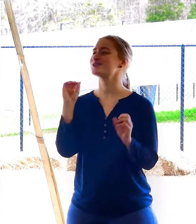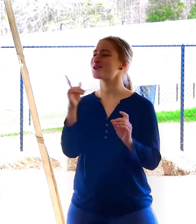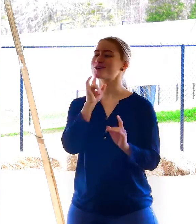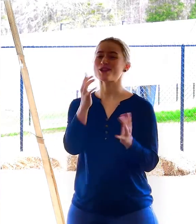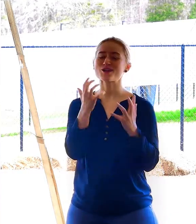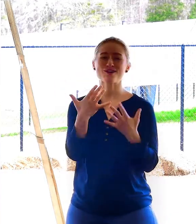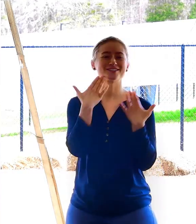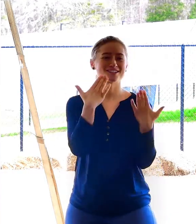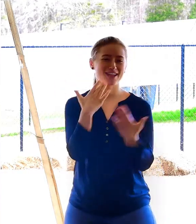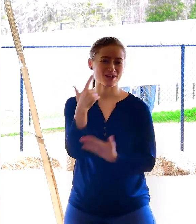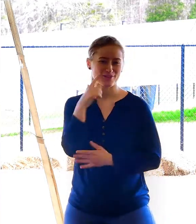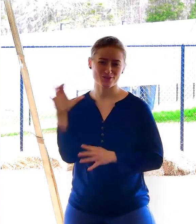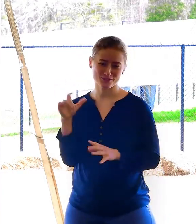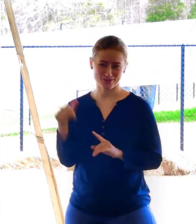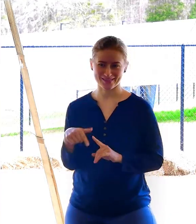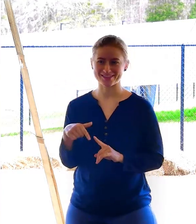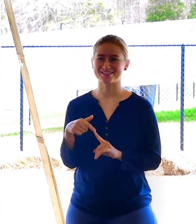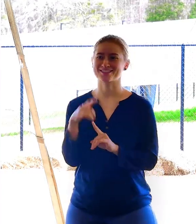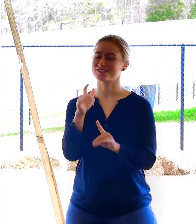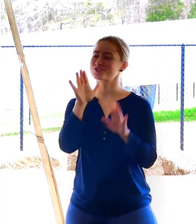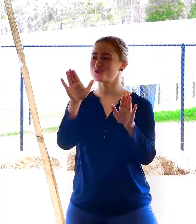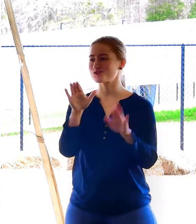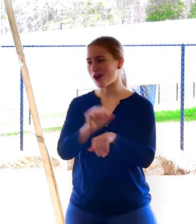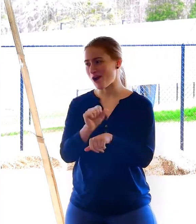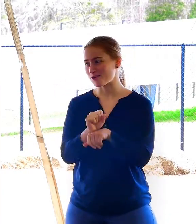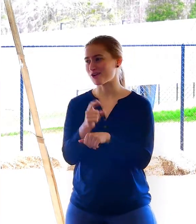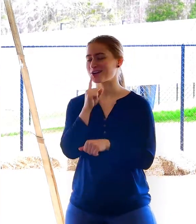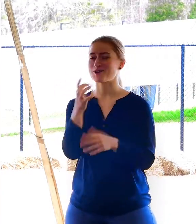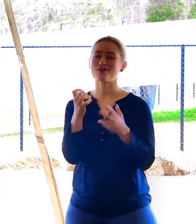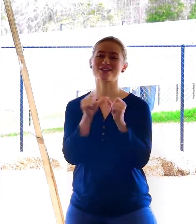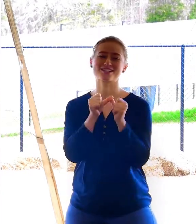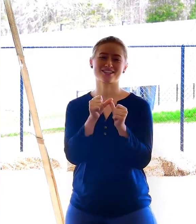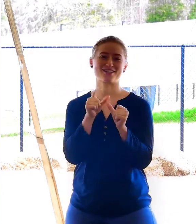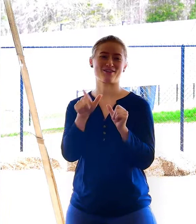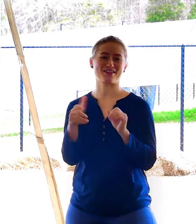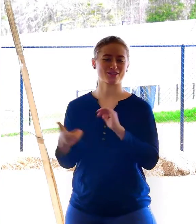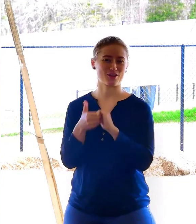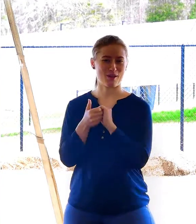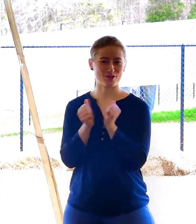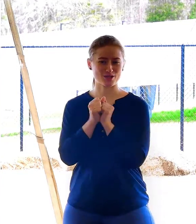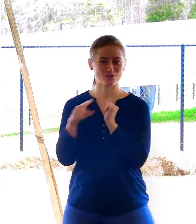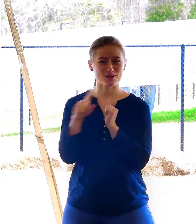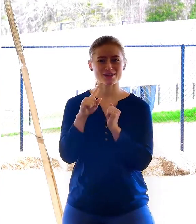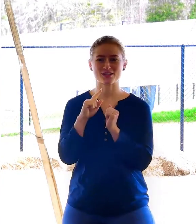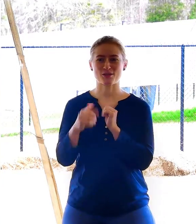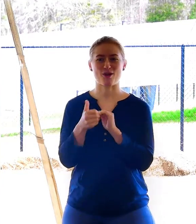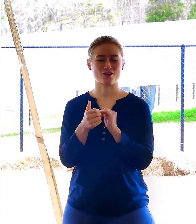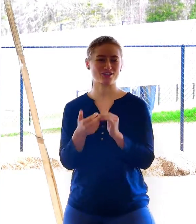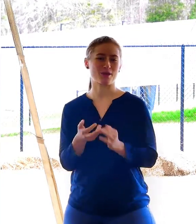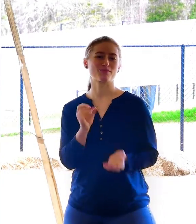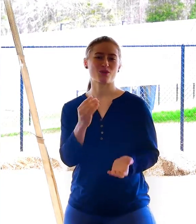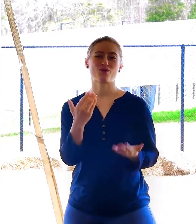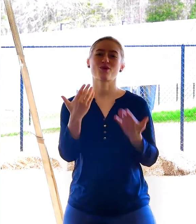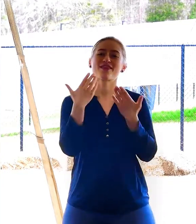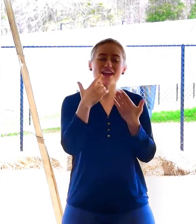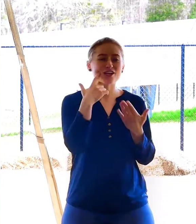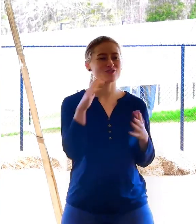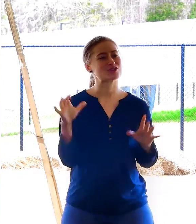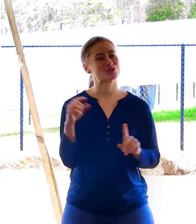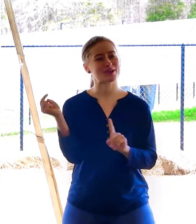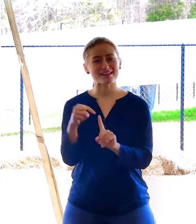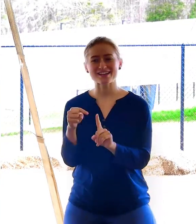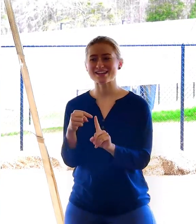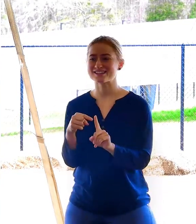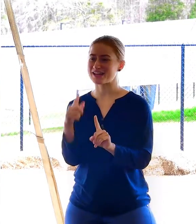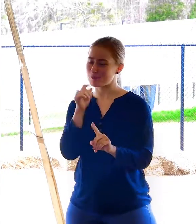want to thank you for doing this. This is great work, and we want to continue this collaboration and this partnership. And so thank you for doing this,